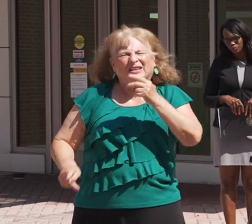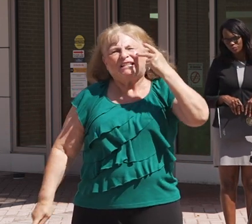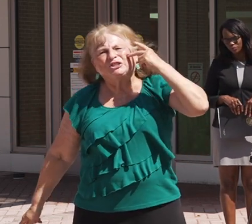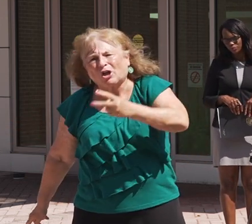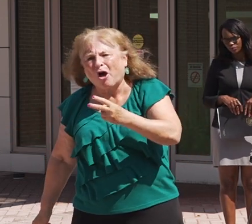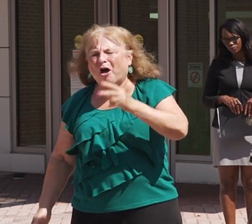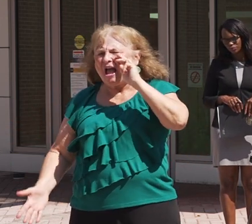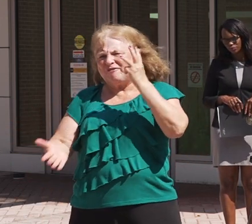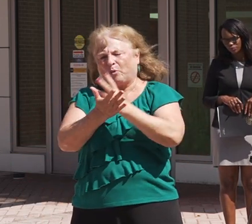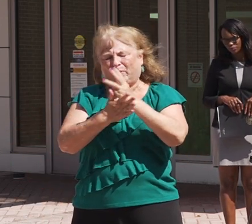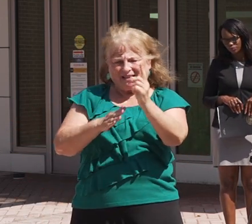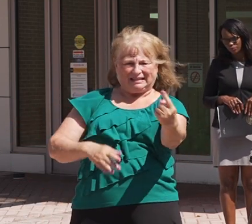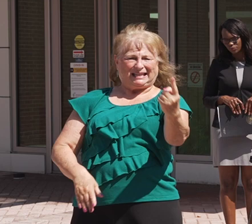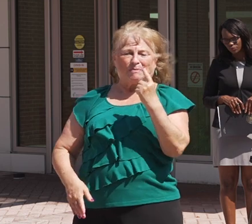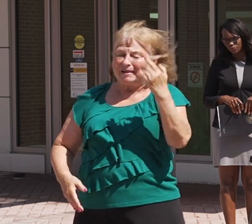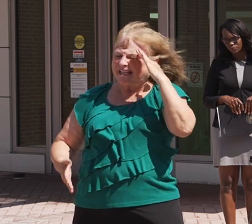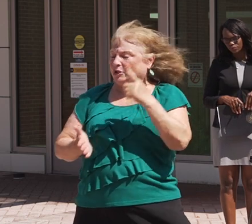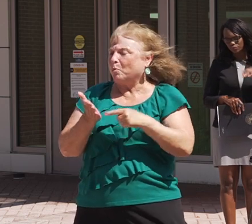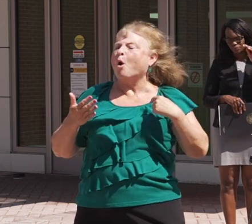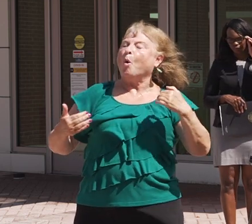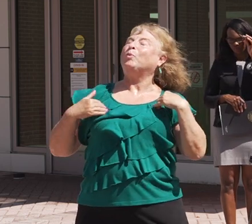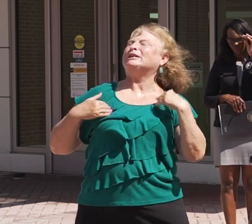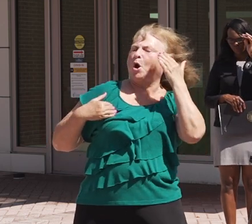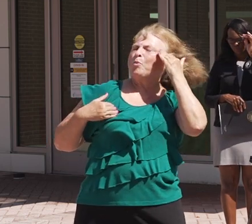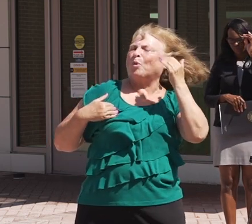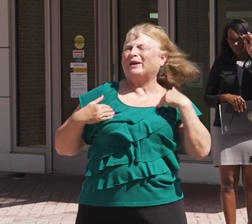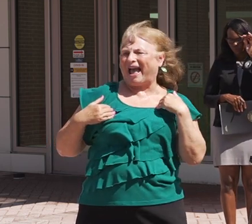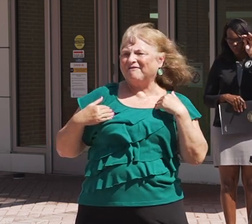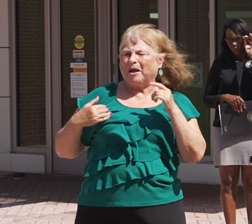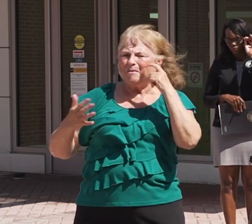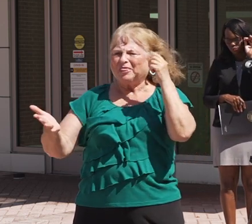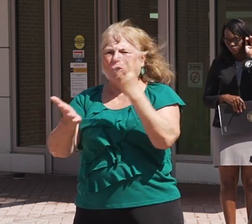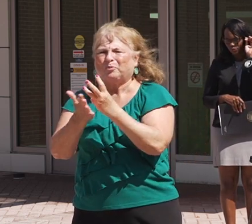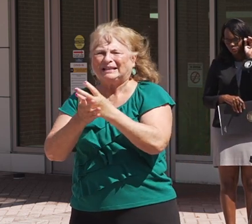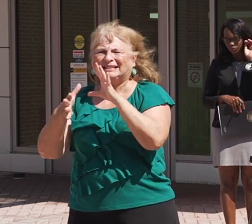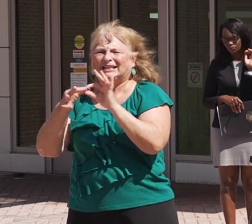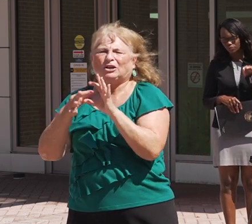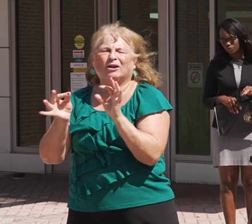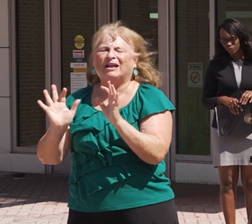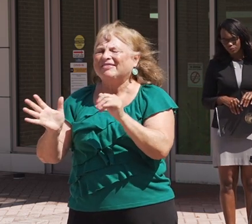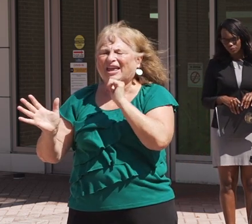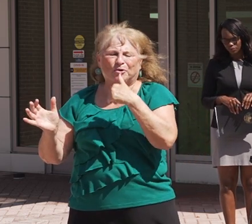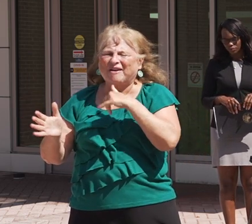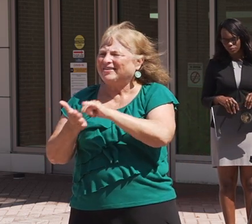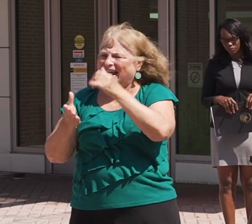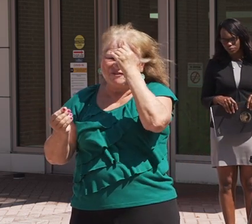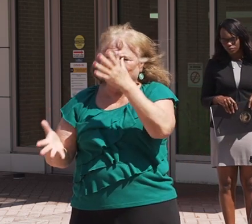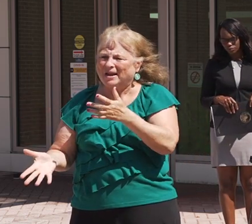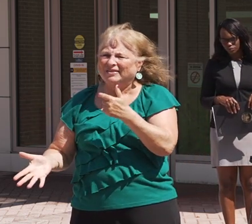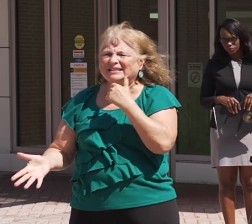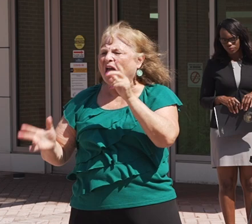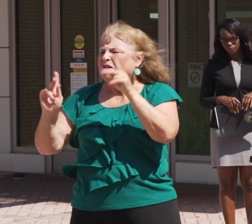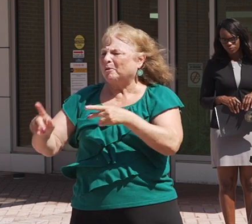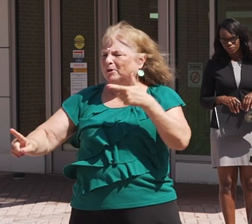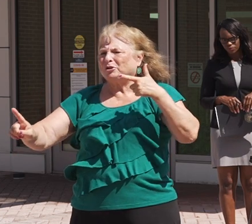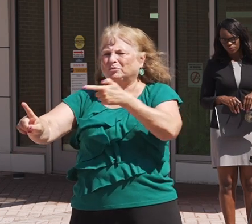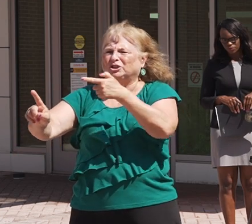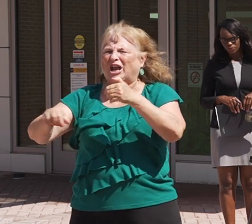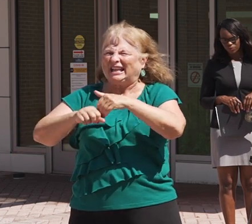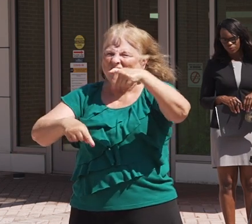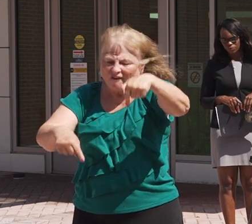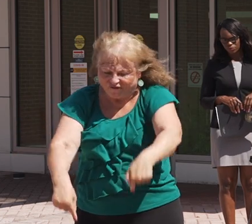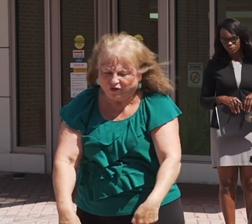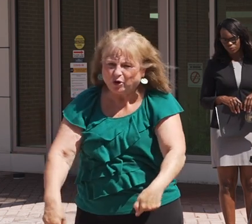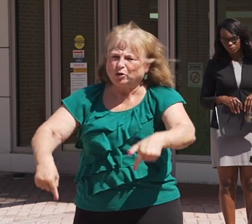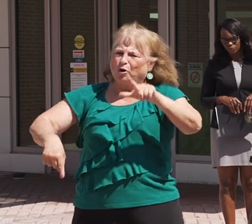if a witness came forward and didn't know what we have, we know what we have. If a witness is talked to and they don't have that information and they say the person was shot in the foot